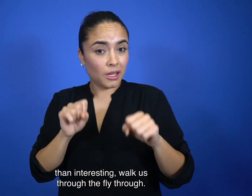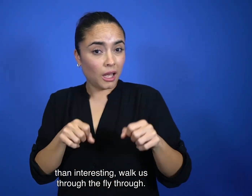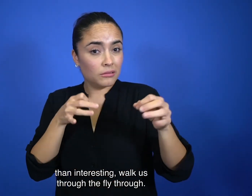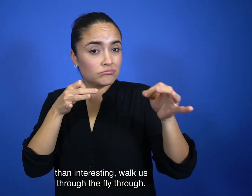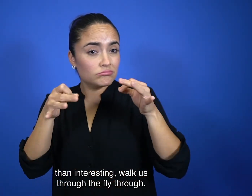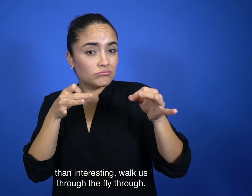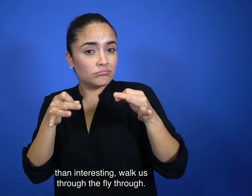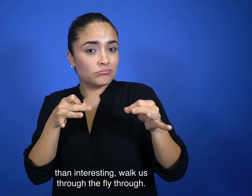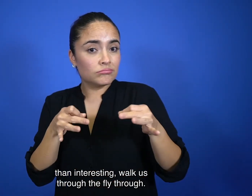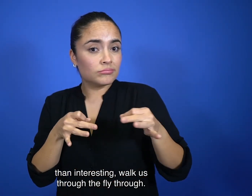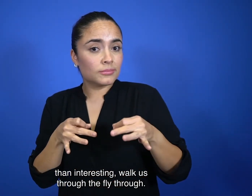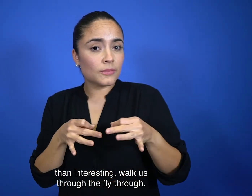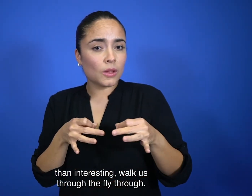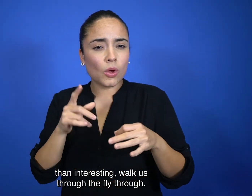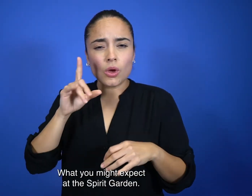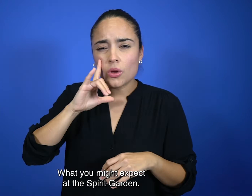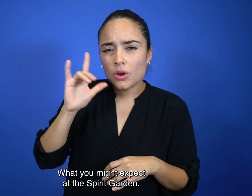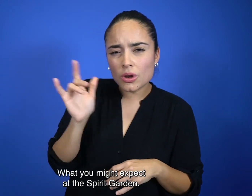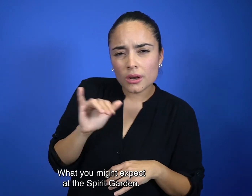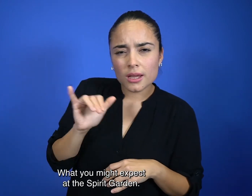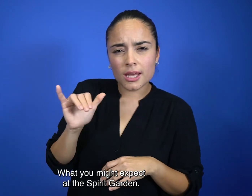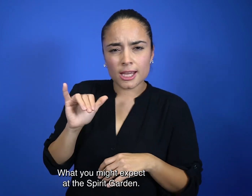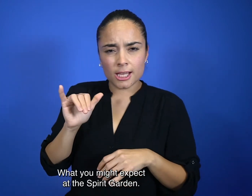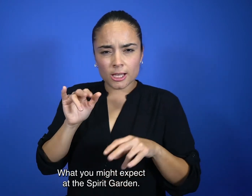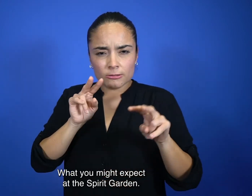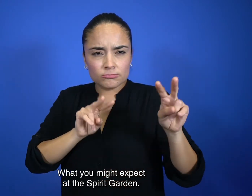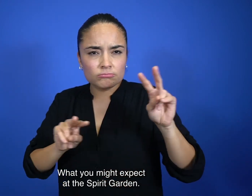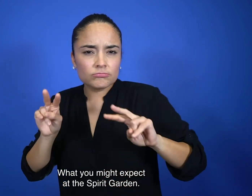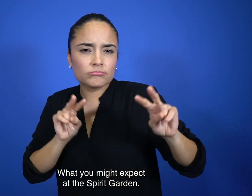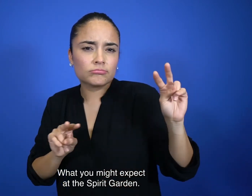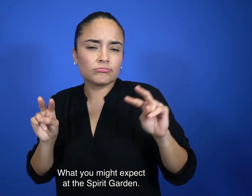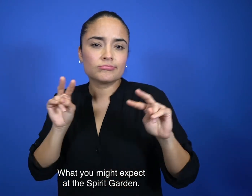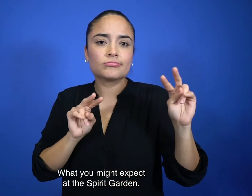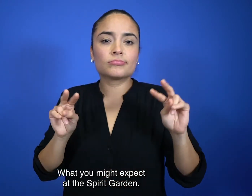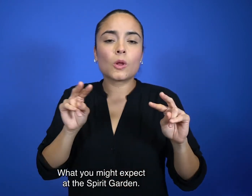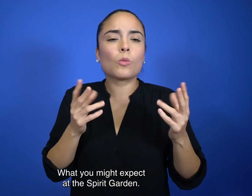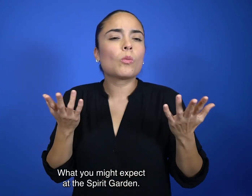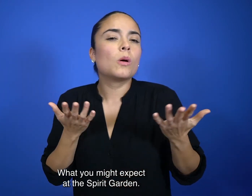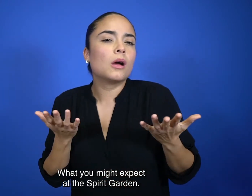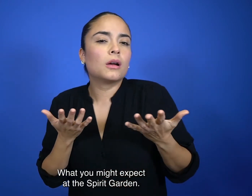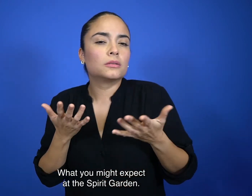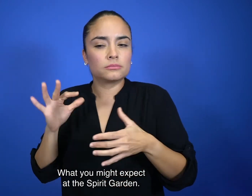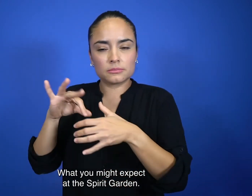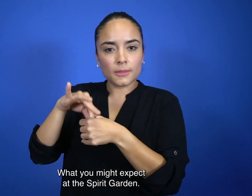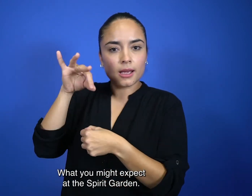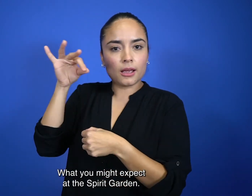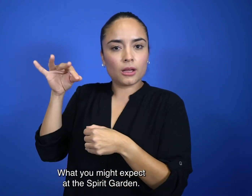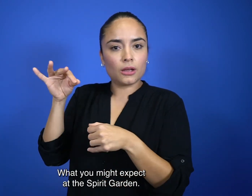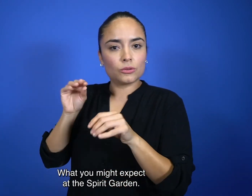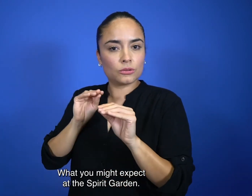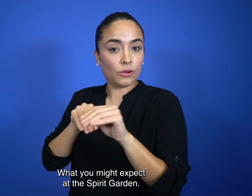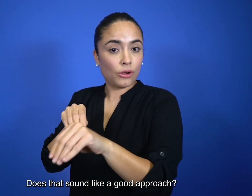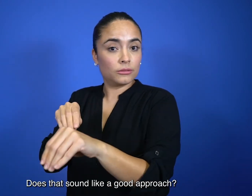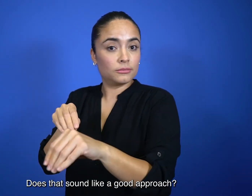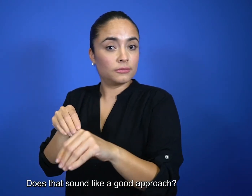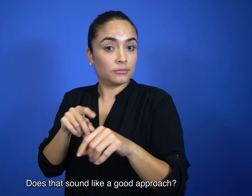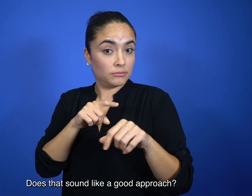the fly-through, what you might expect at the Spirit Garden. Does that sound like a